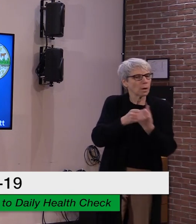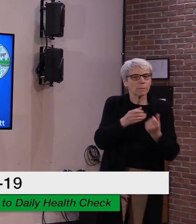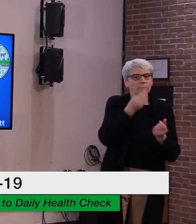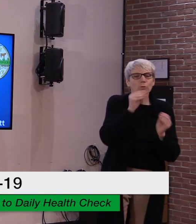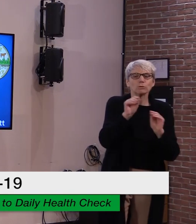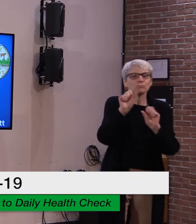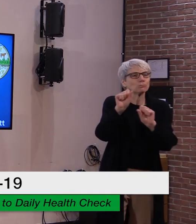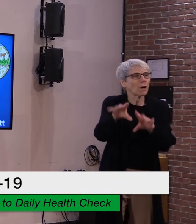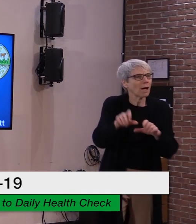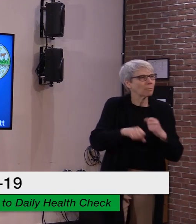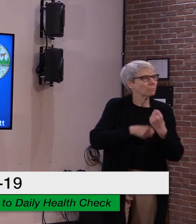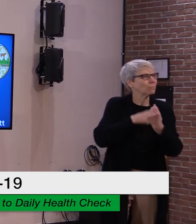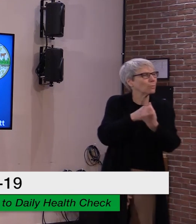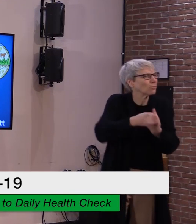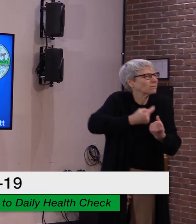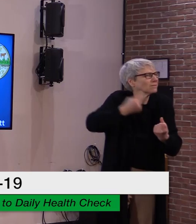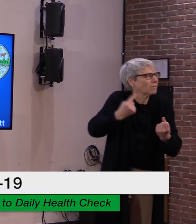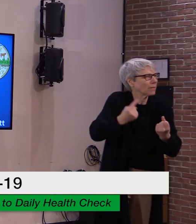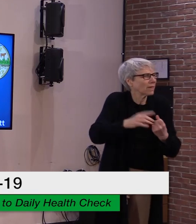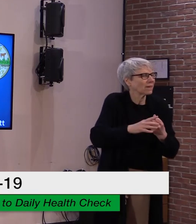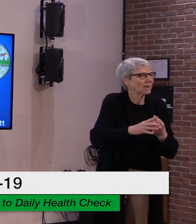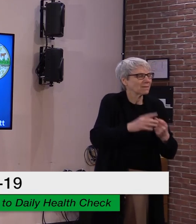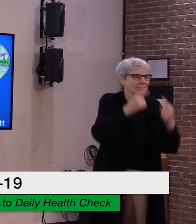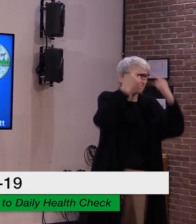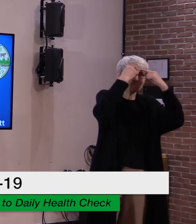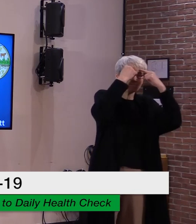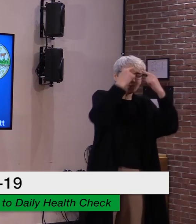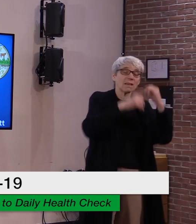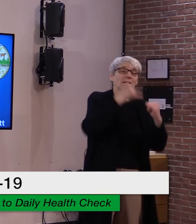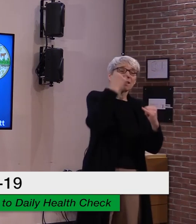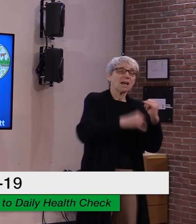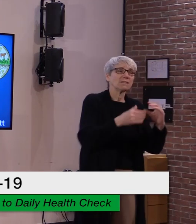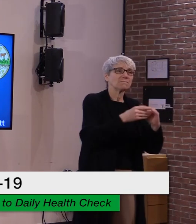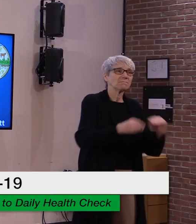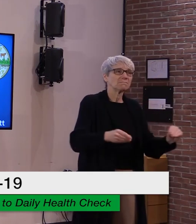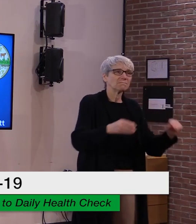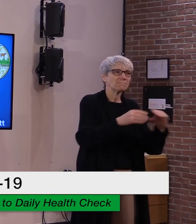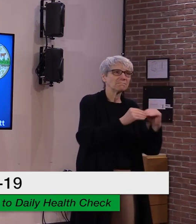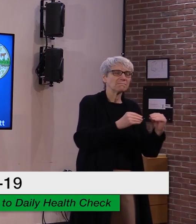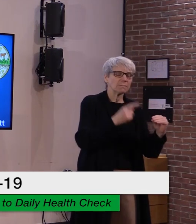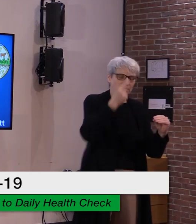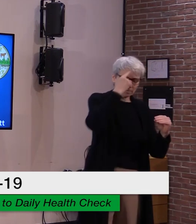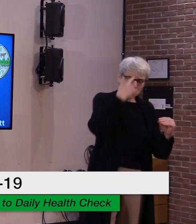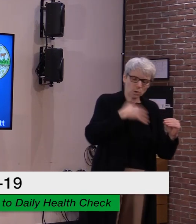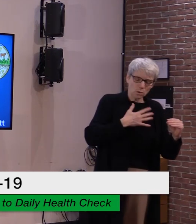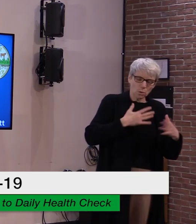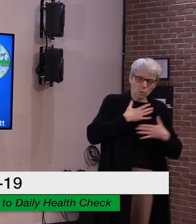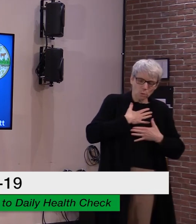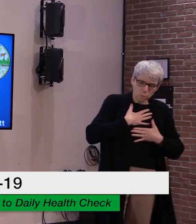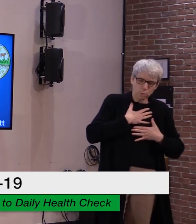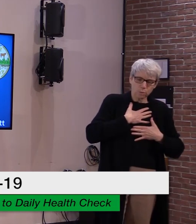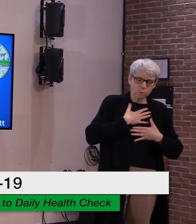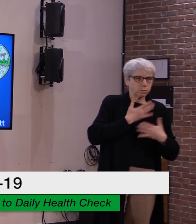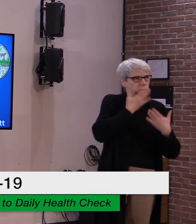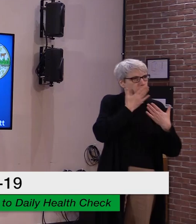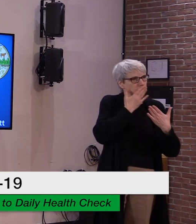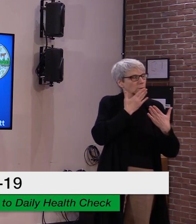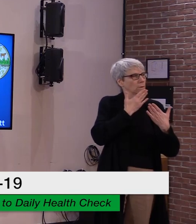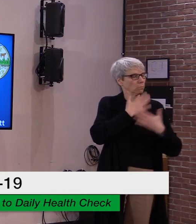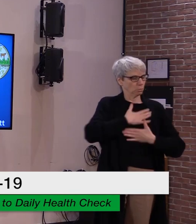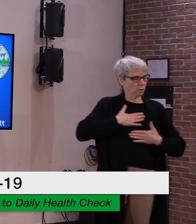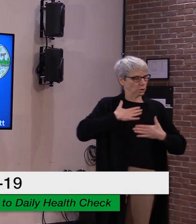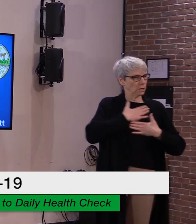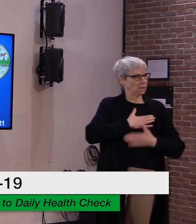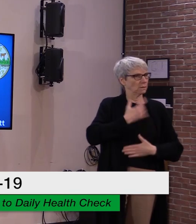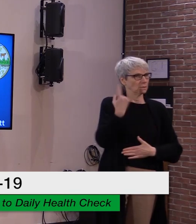portion of my comments on the topic of gratitude 2020 has been a challenging year for everyone and some